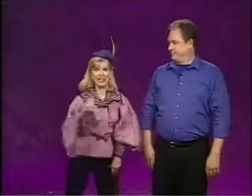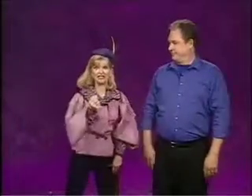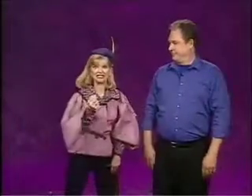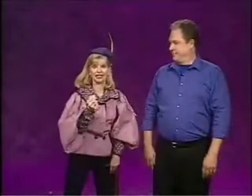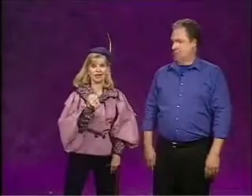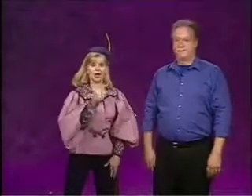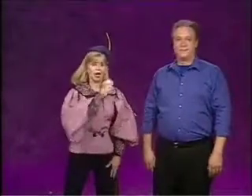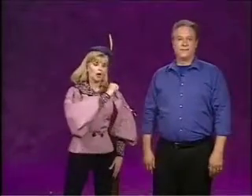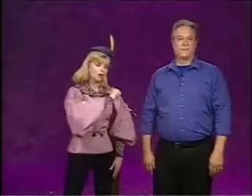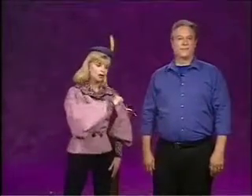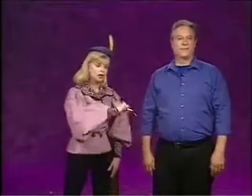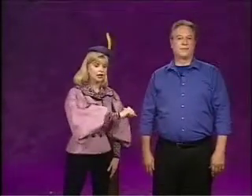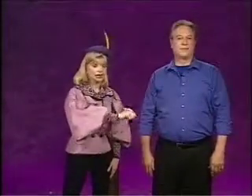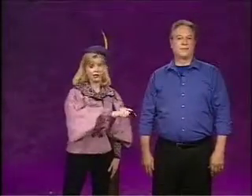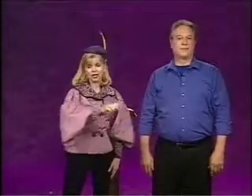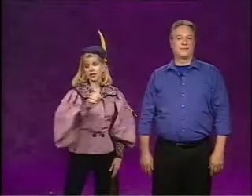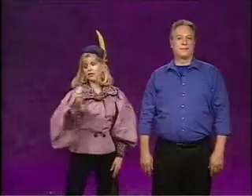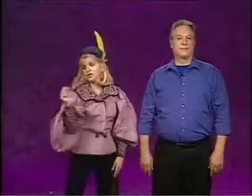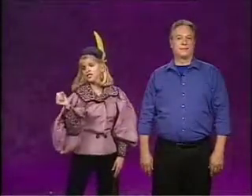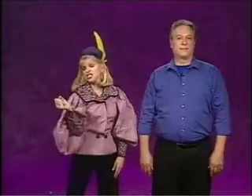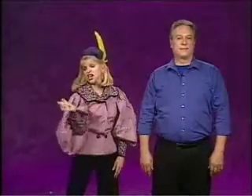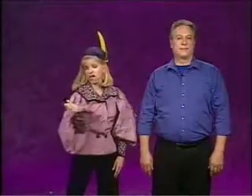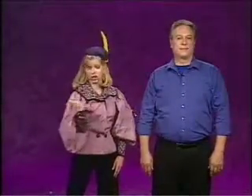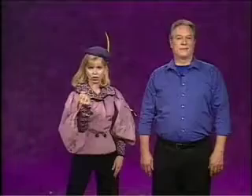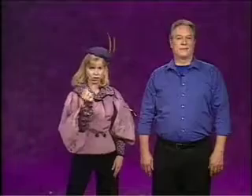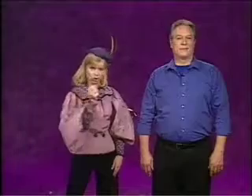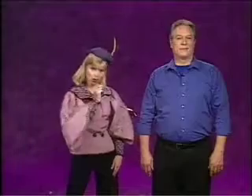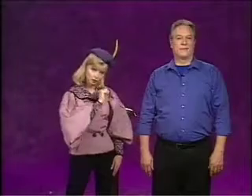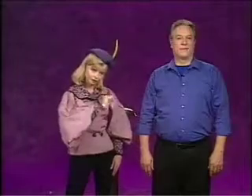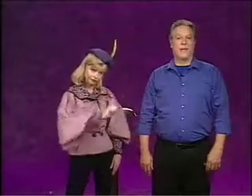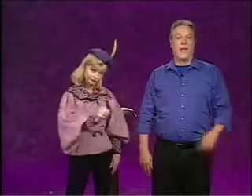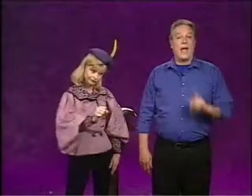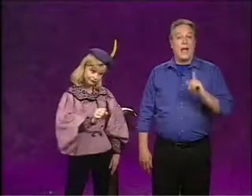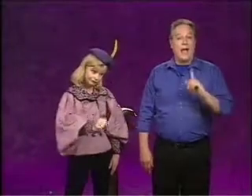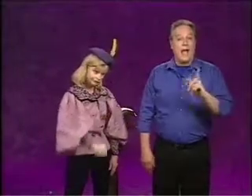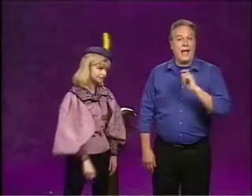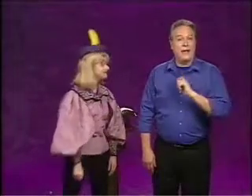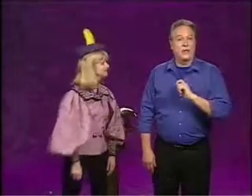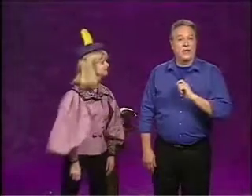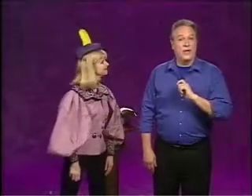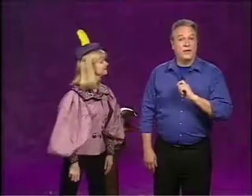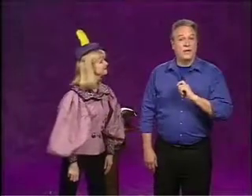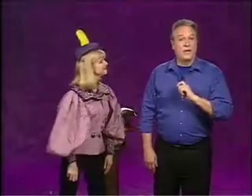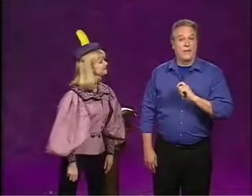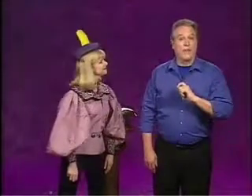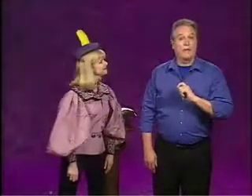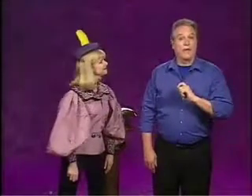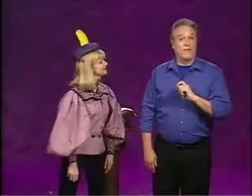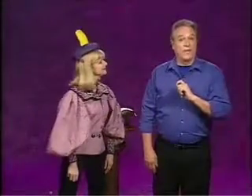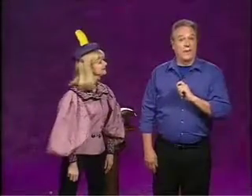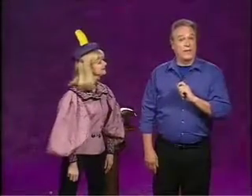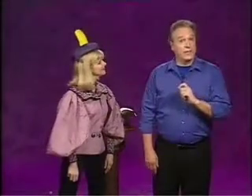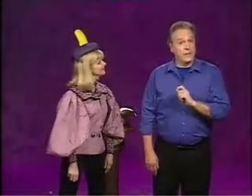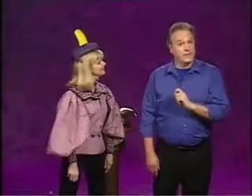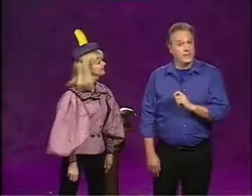tennis. Playing tennis sluggishly. And these examples of varying